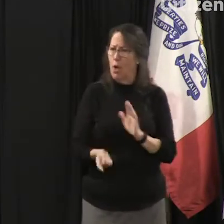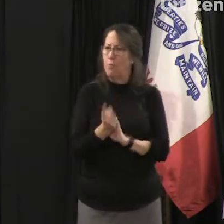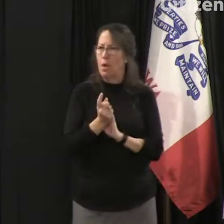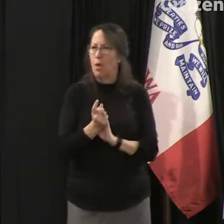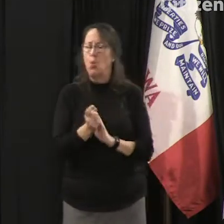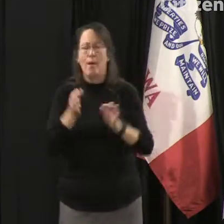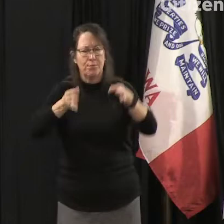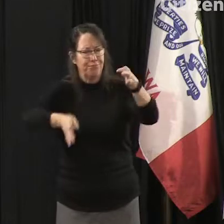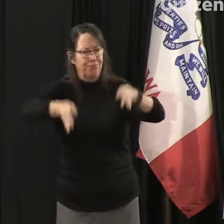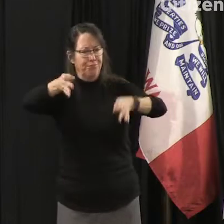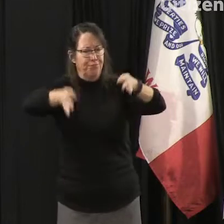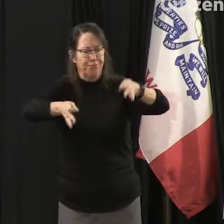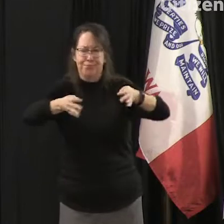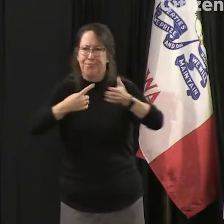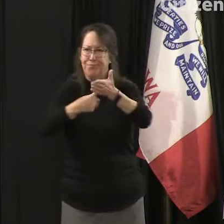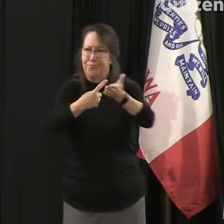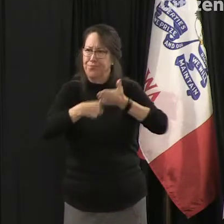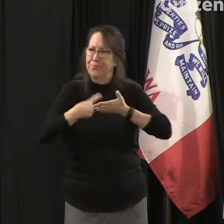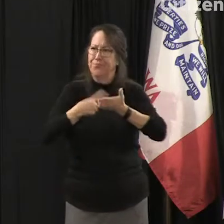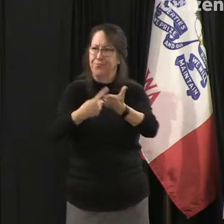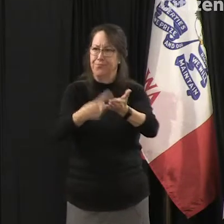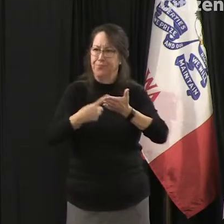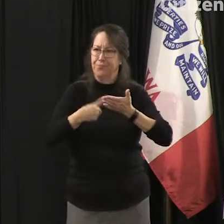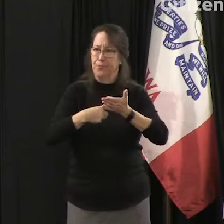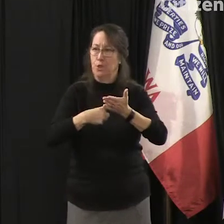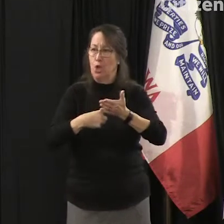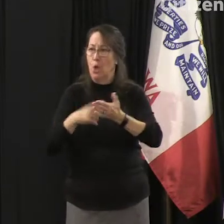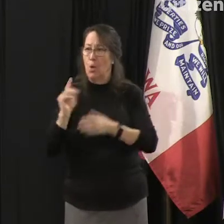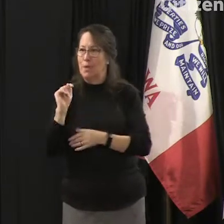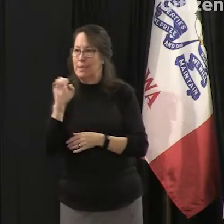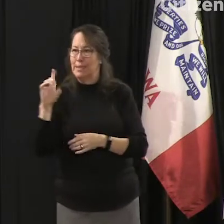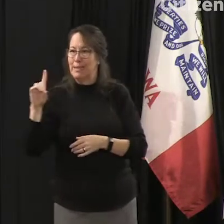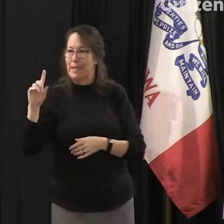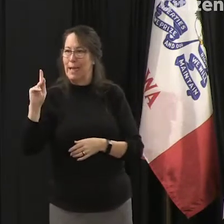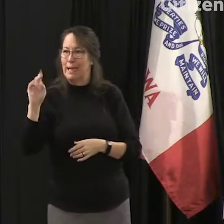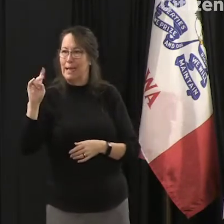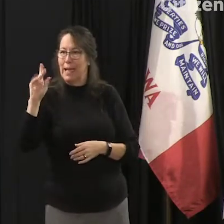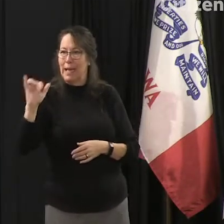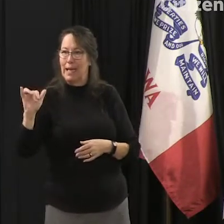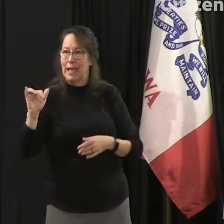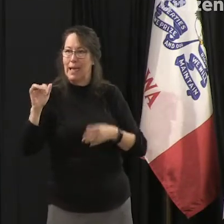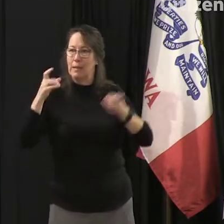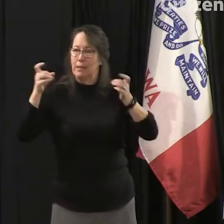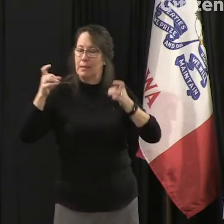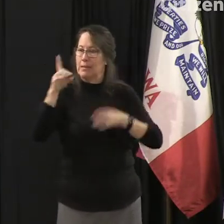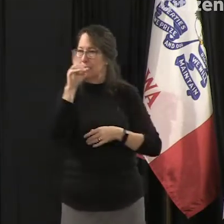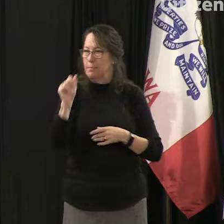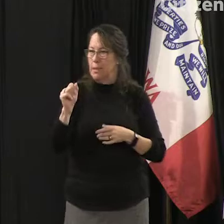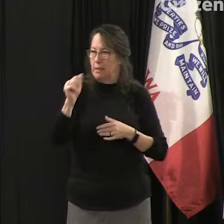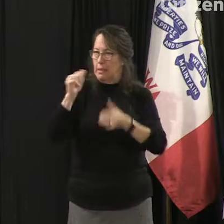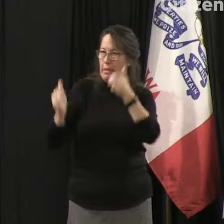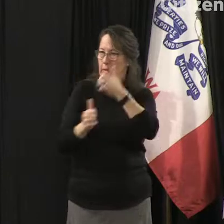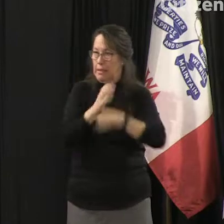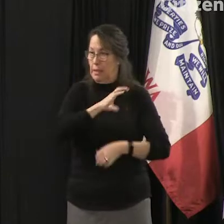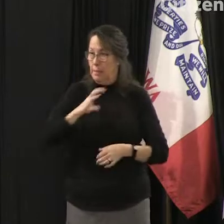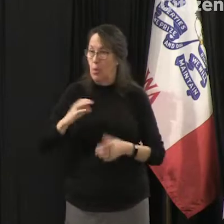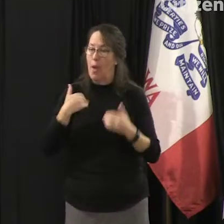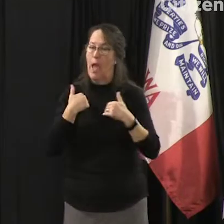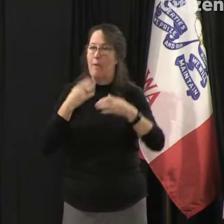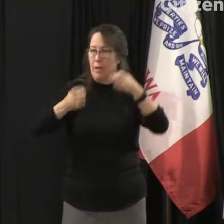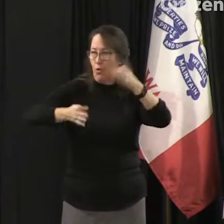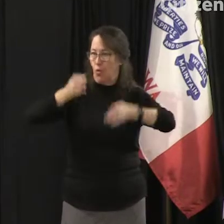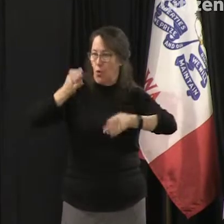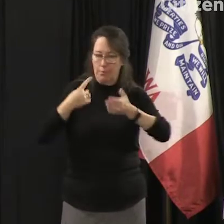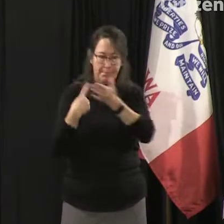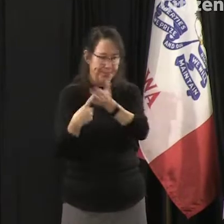have hearings on it. So again, with the leadership of Ted Kennedy, and he put me in charge of the Disability Policy Subcommittee, we had hearings